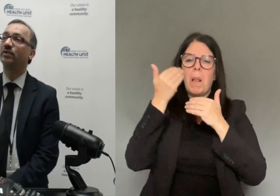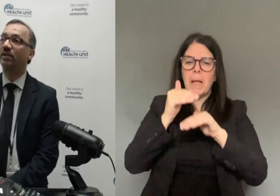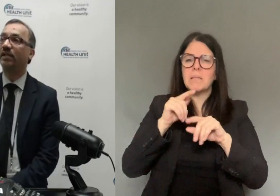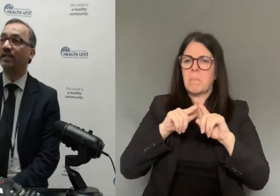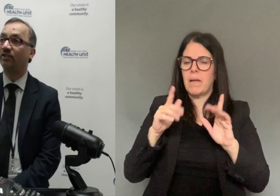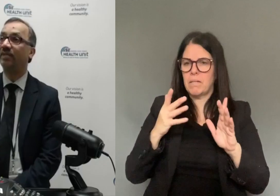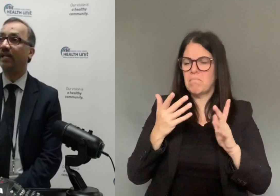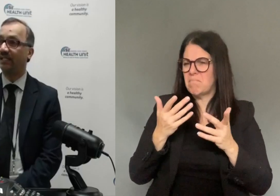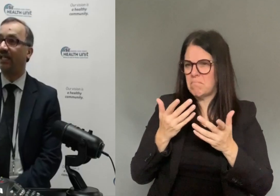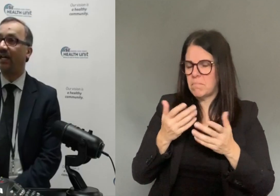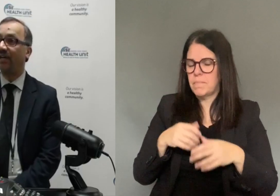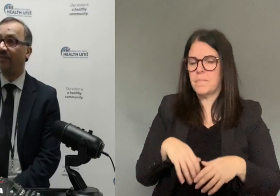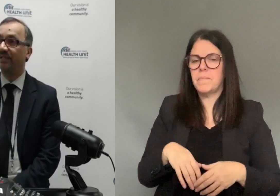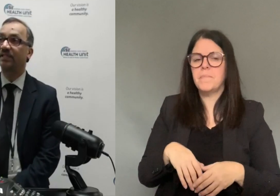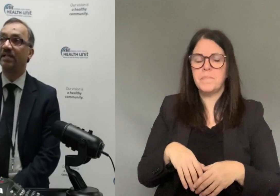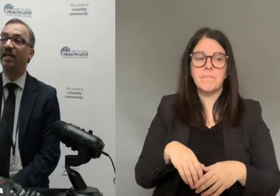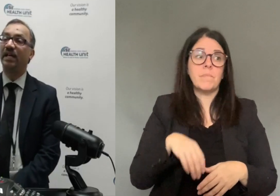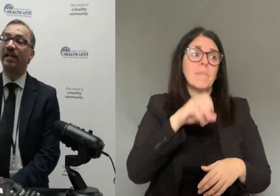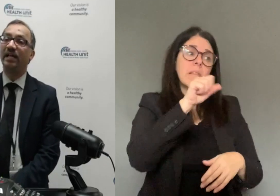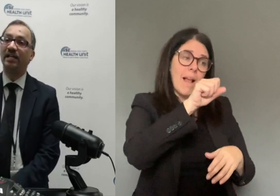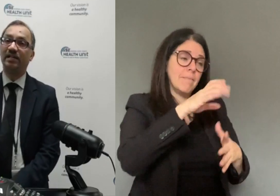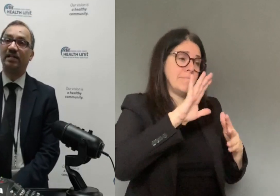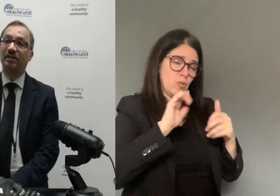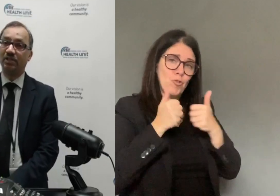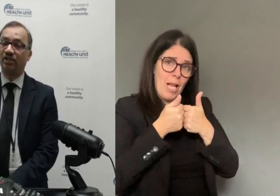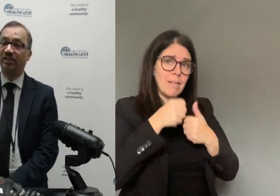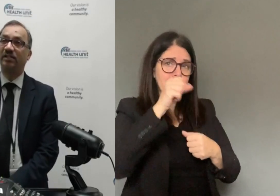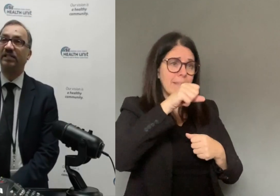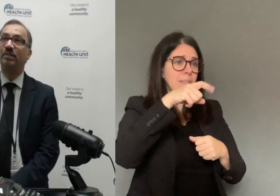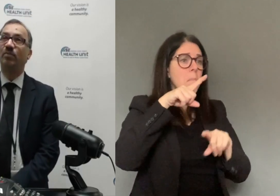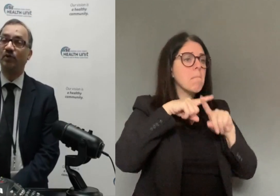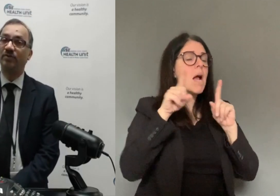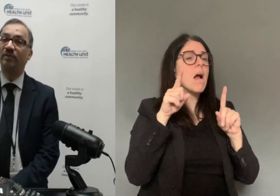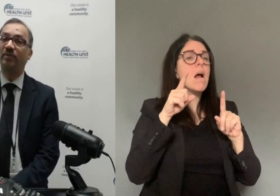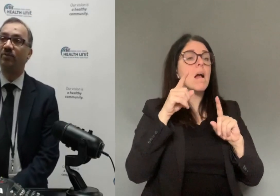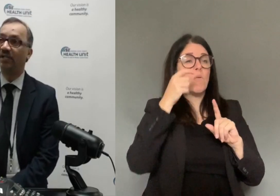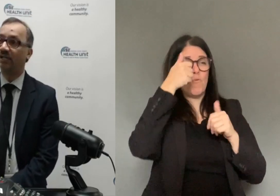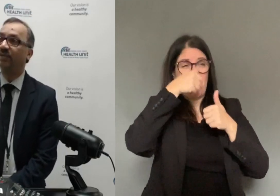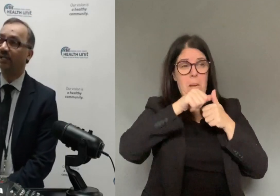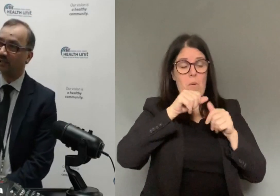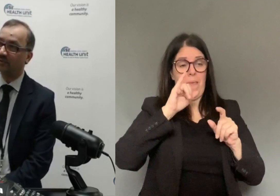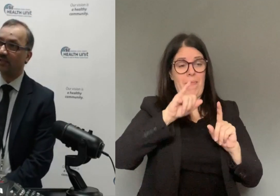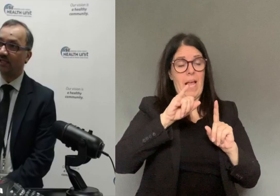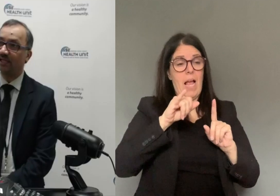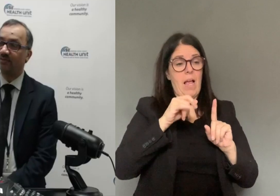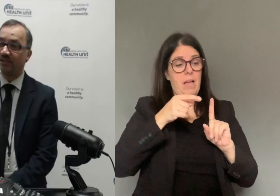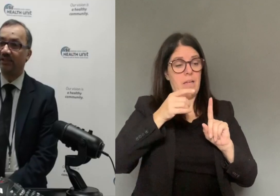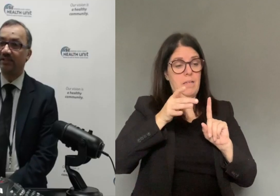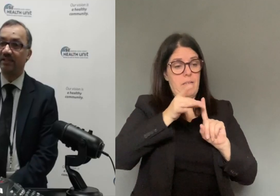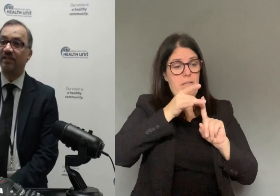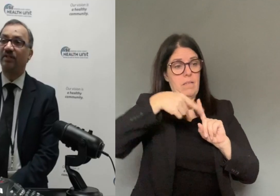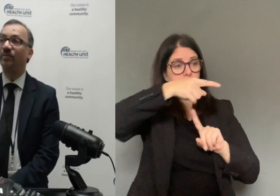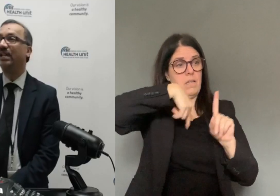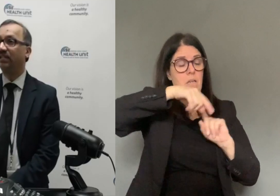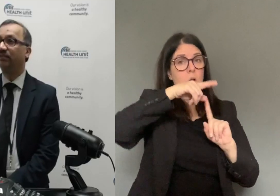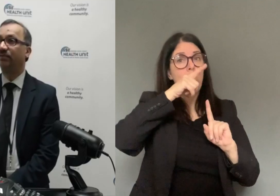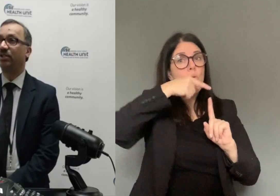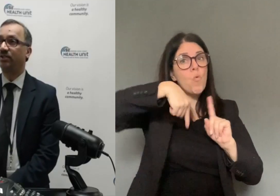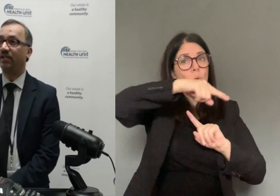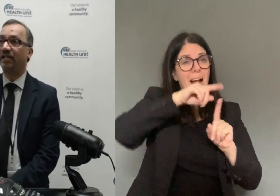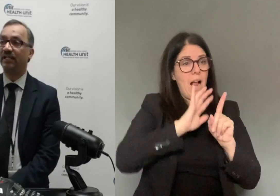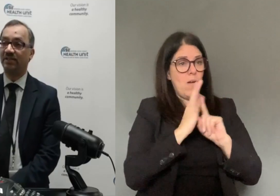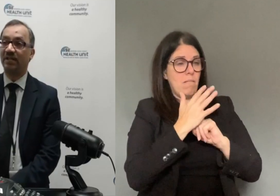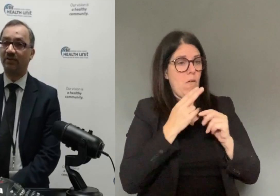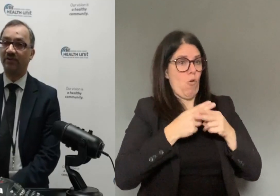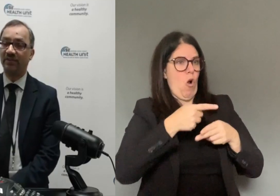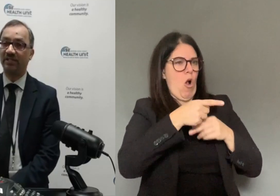close contact to be at that high risk. And generally, most people who are coming in close contact with others, we get the information,